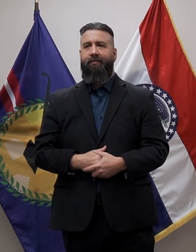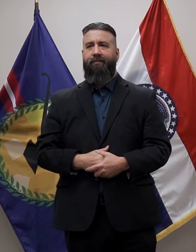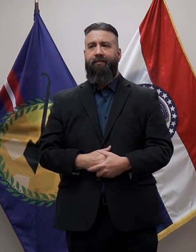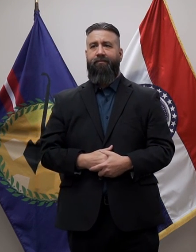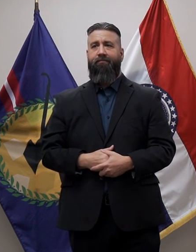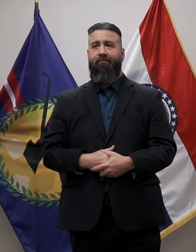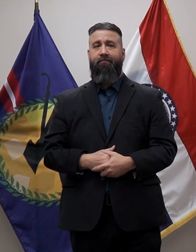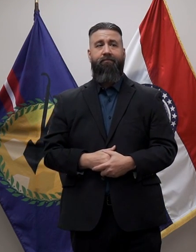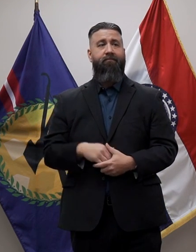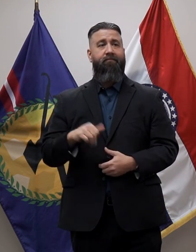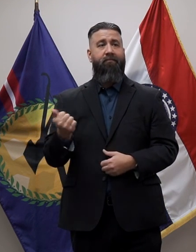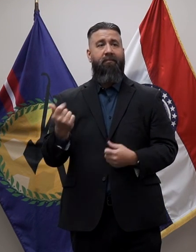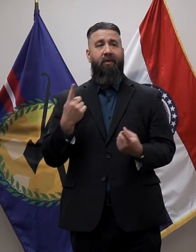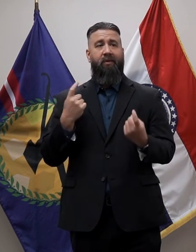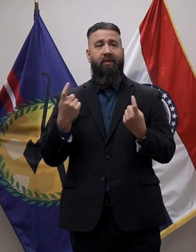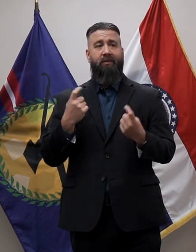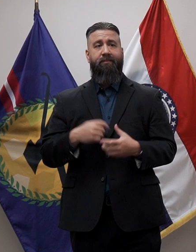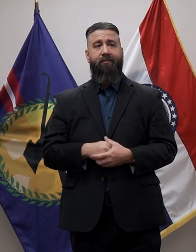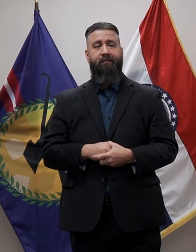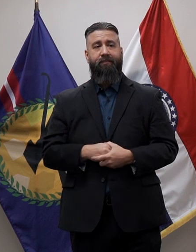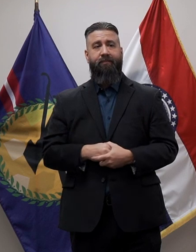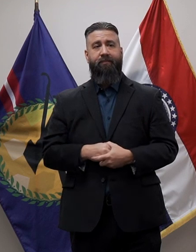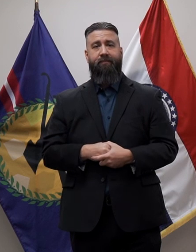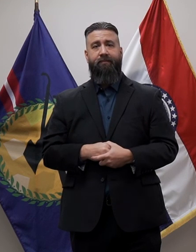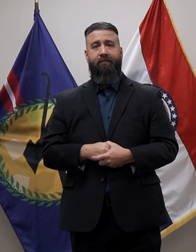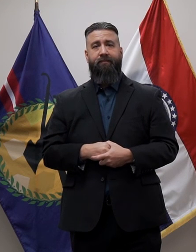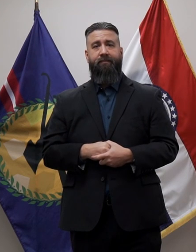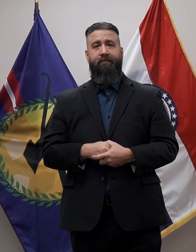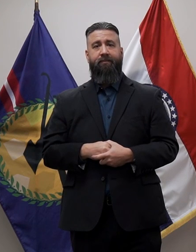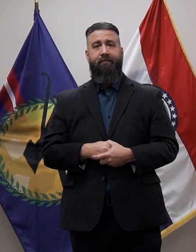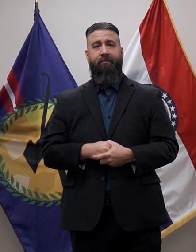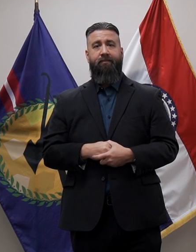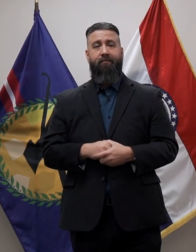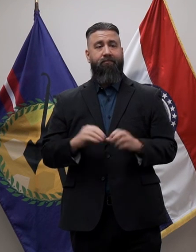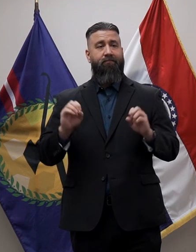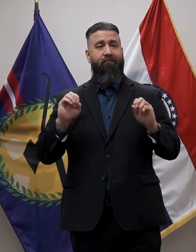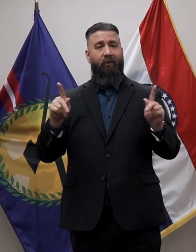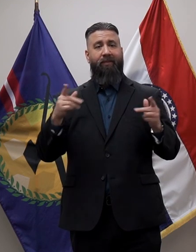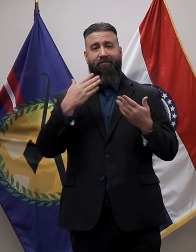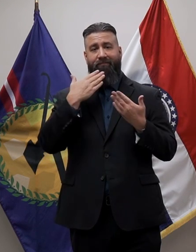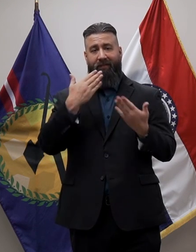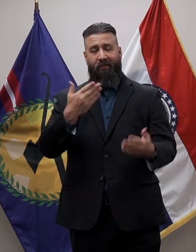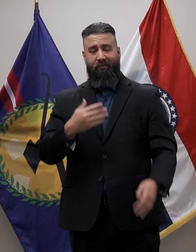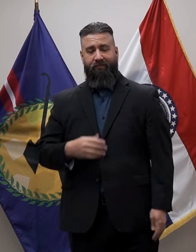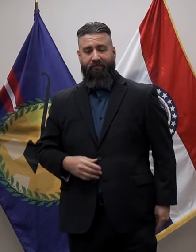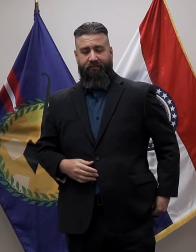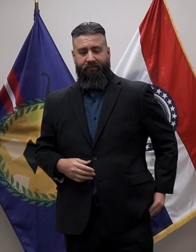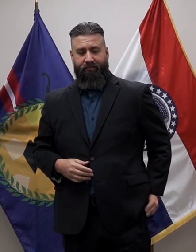Any other questions? Okay, thank you.